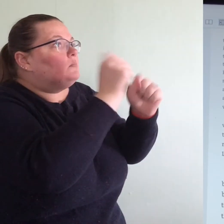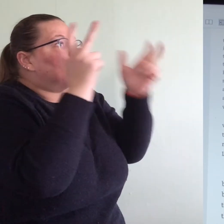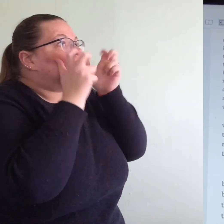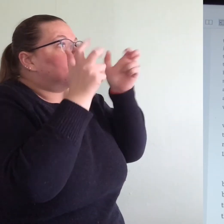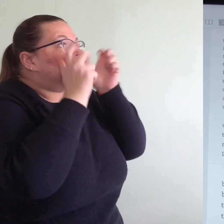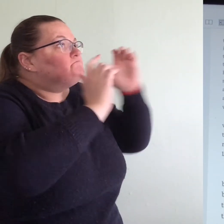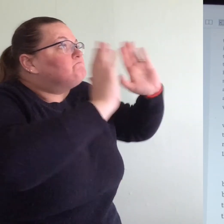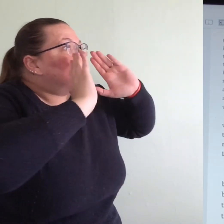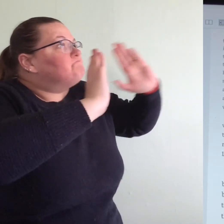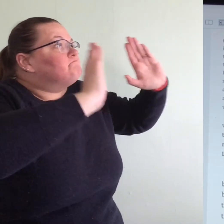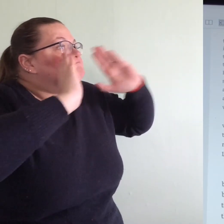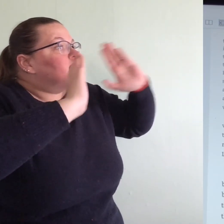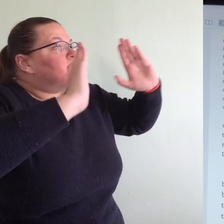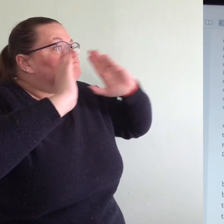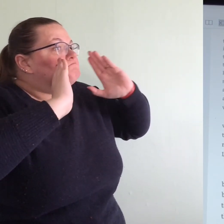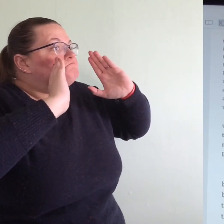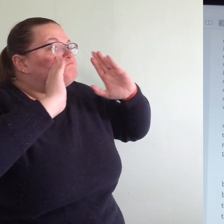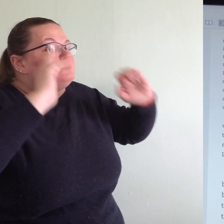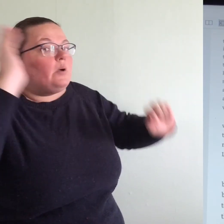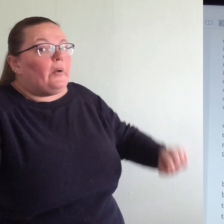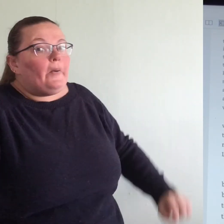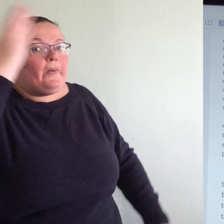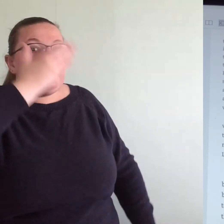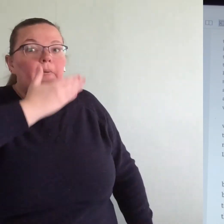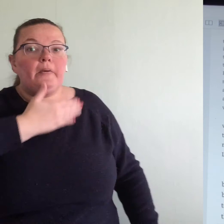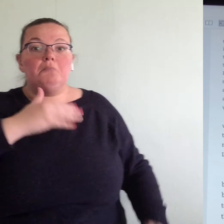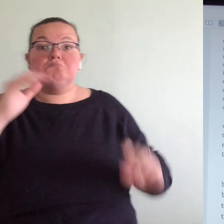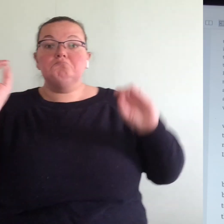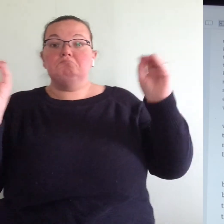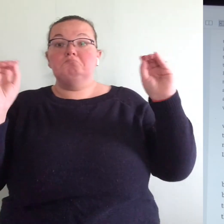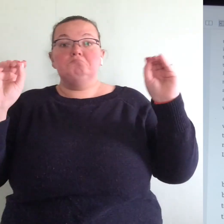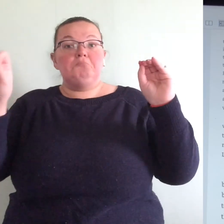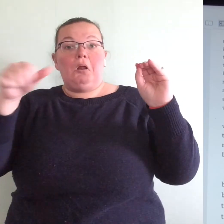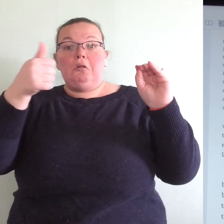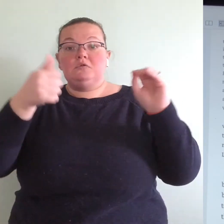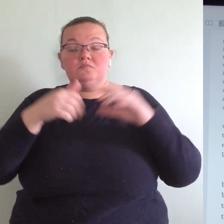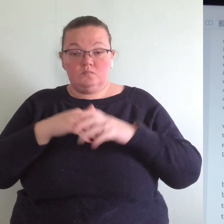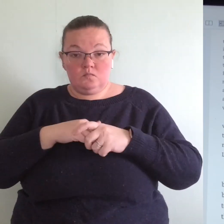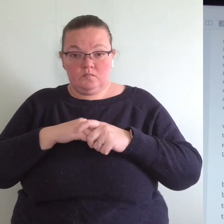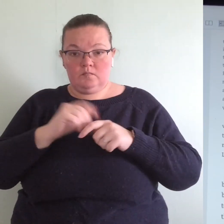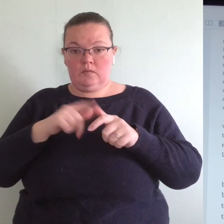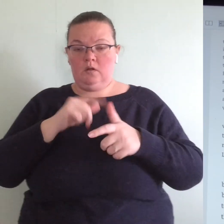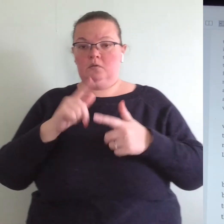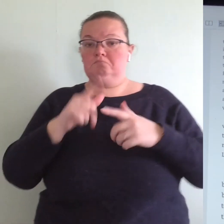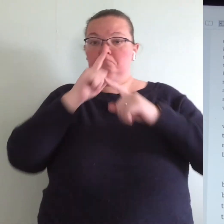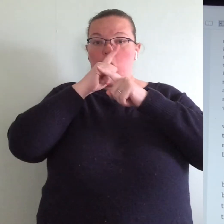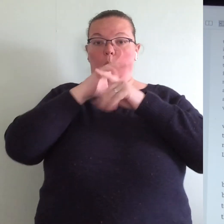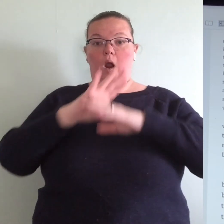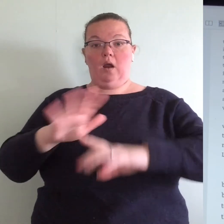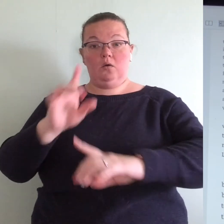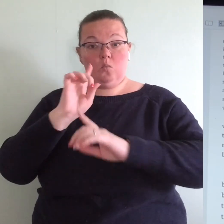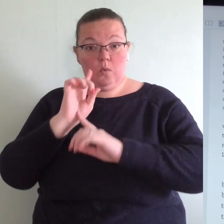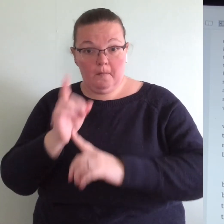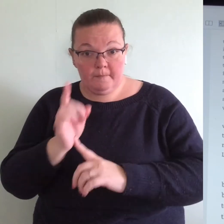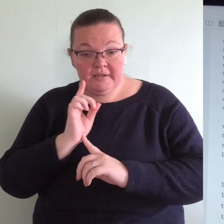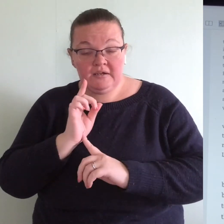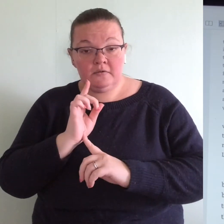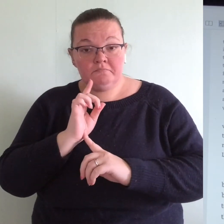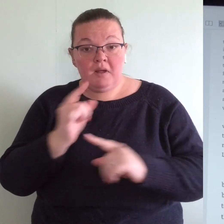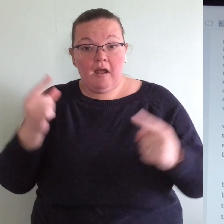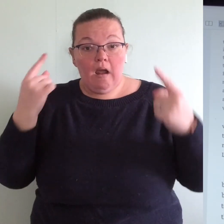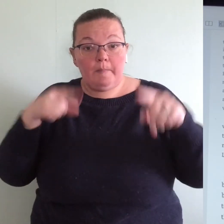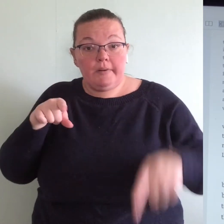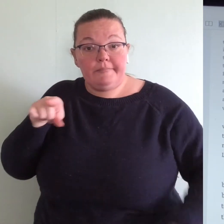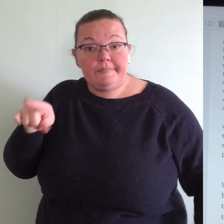was telling them that they had not noticed anything else for a long time. Then, during the moment of silence that followed his